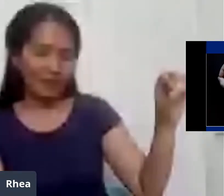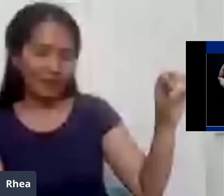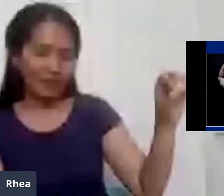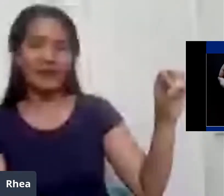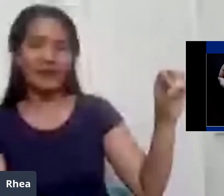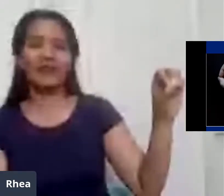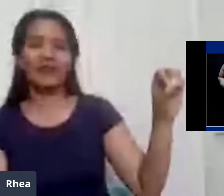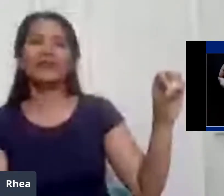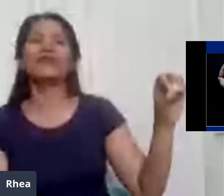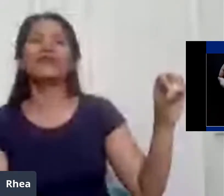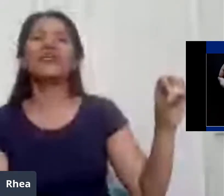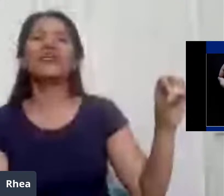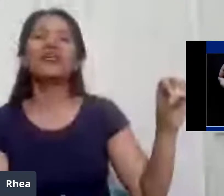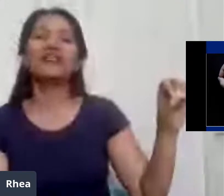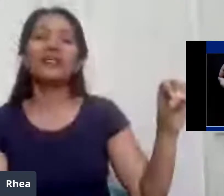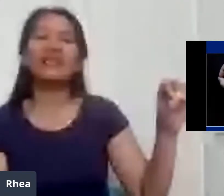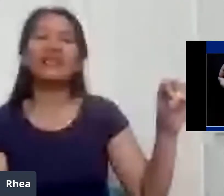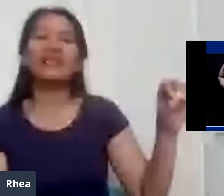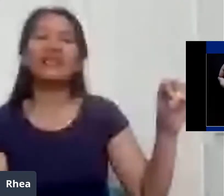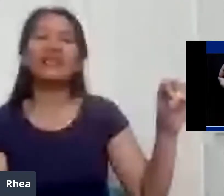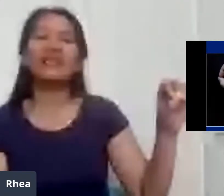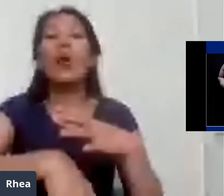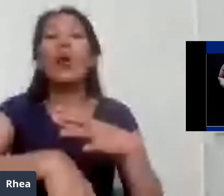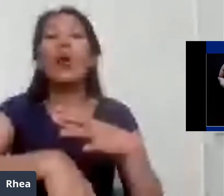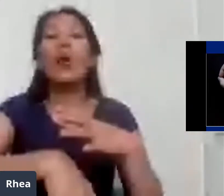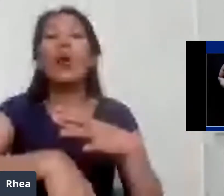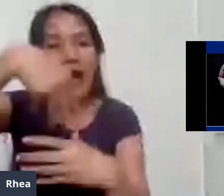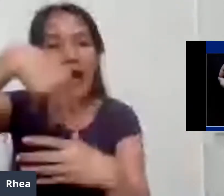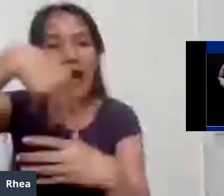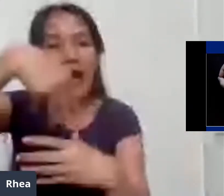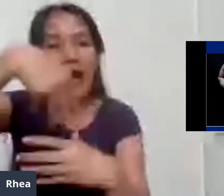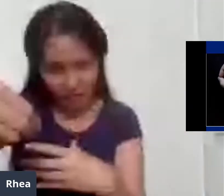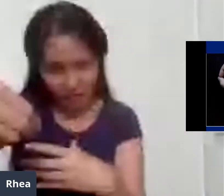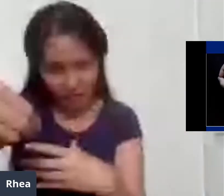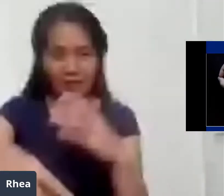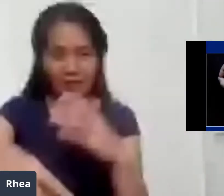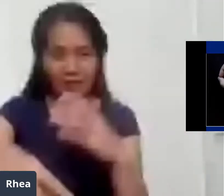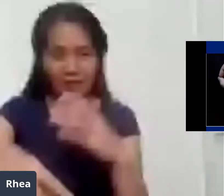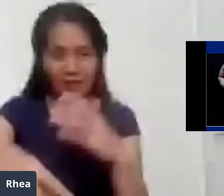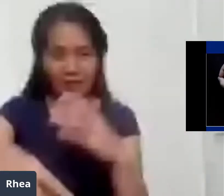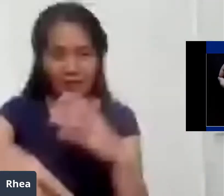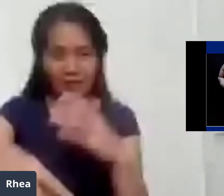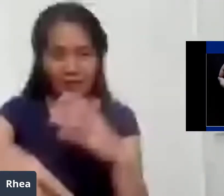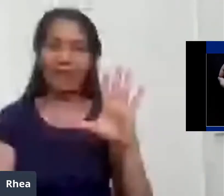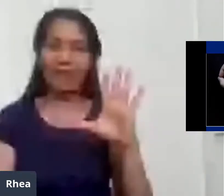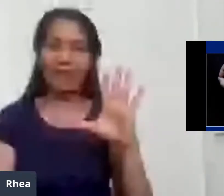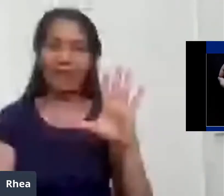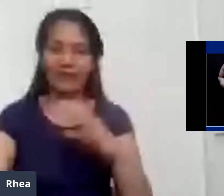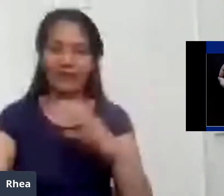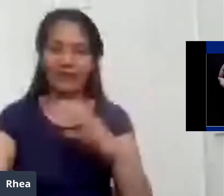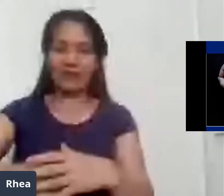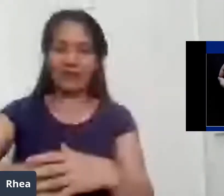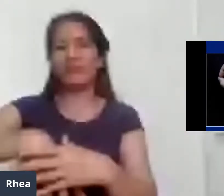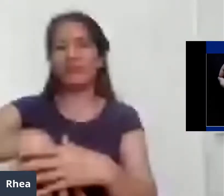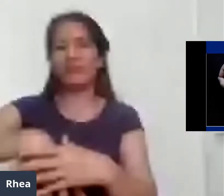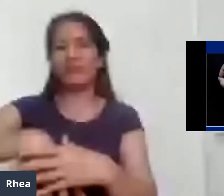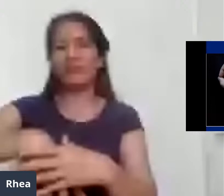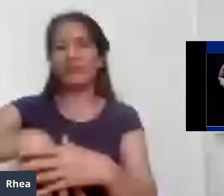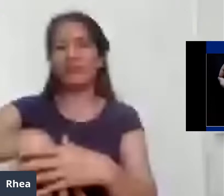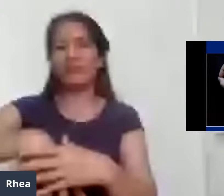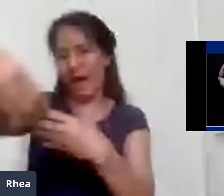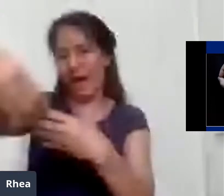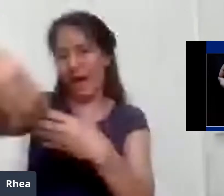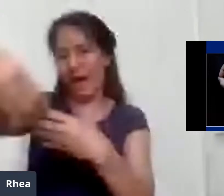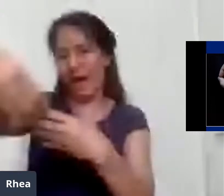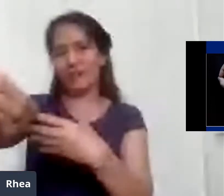right? We are not allowed to go out. Open palm. Do like